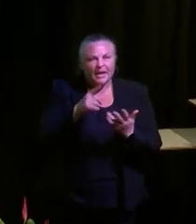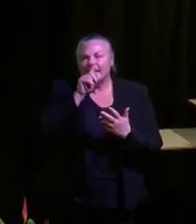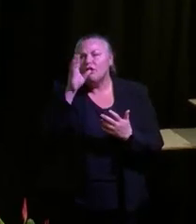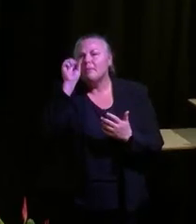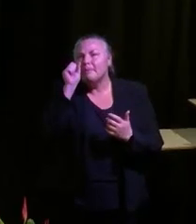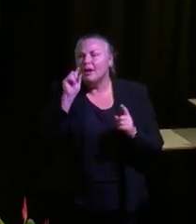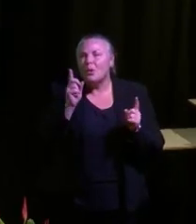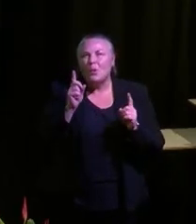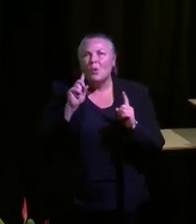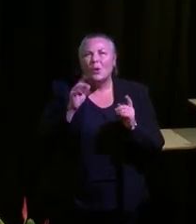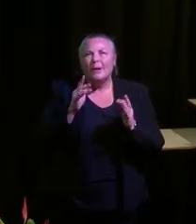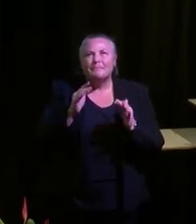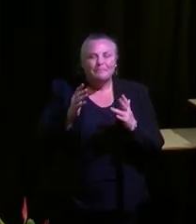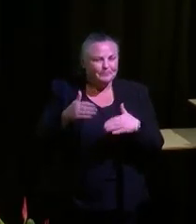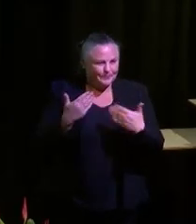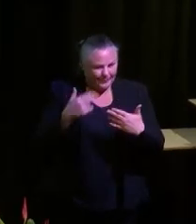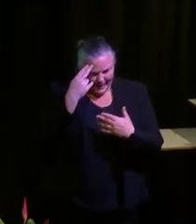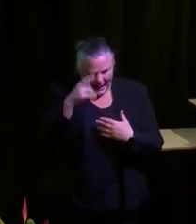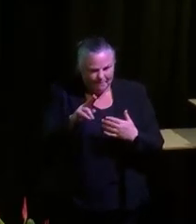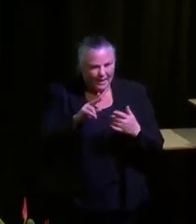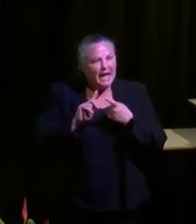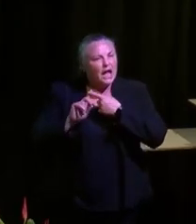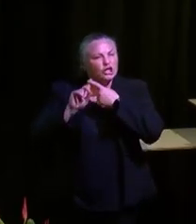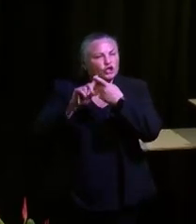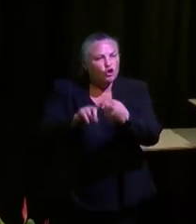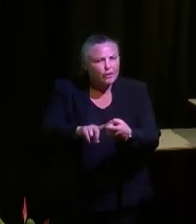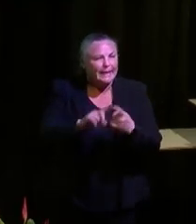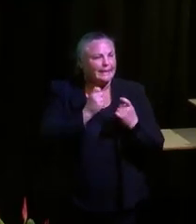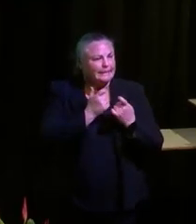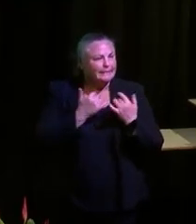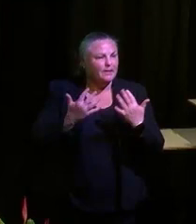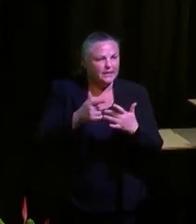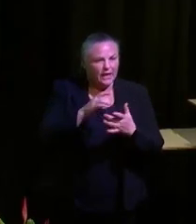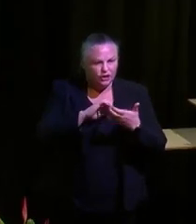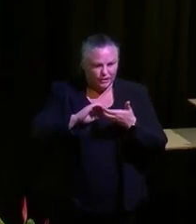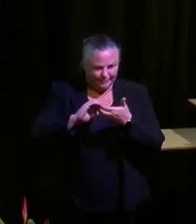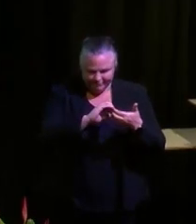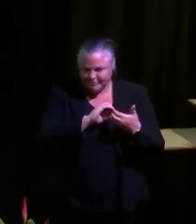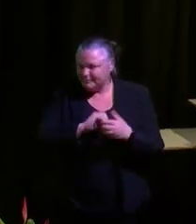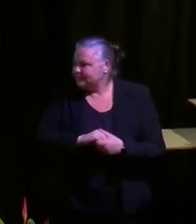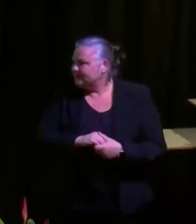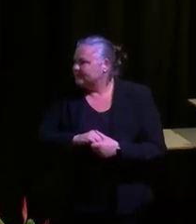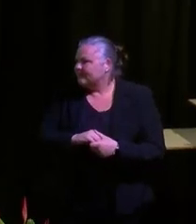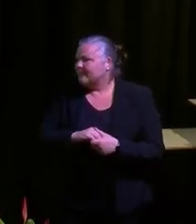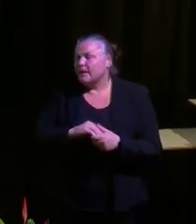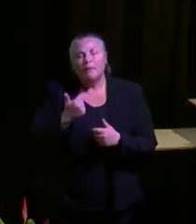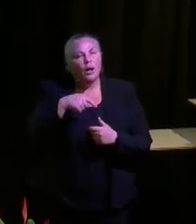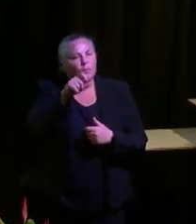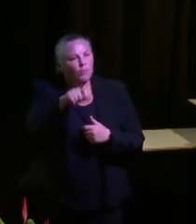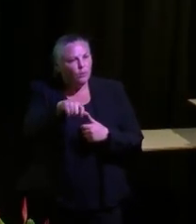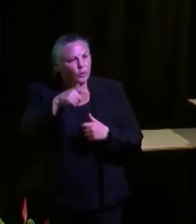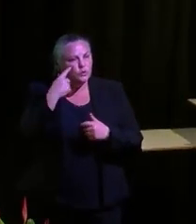Enduring Civilization, that Gay Sculthorpe, Tasmanian Aboriginal anthropologist working at the